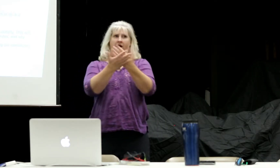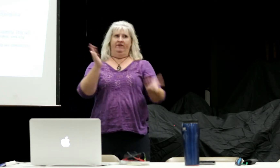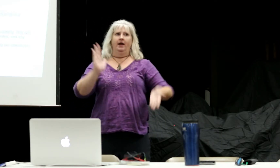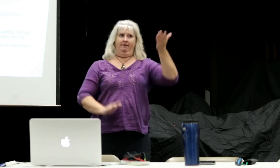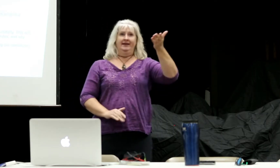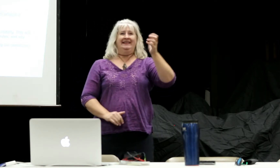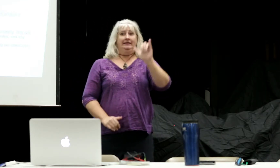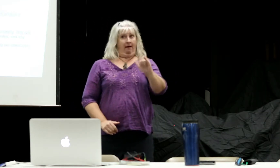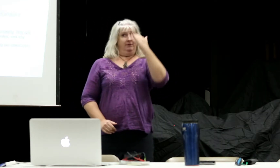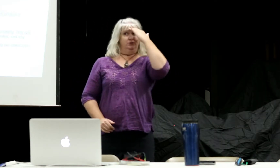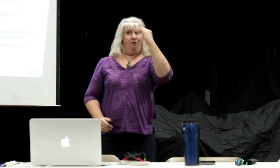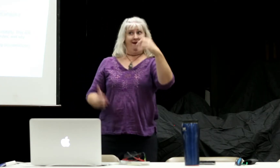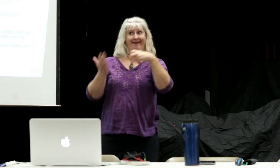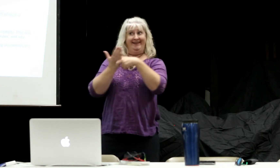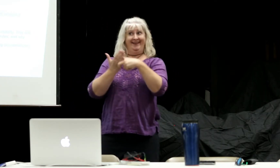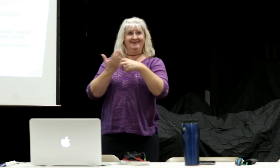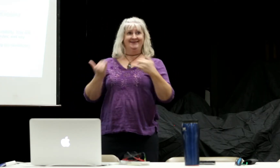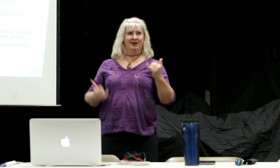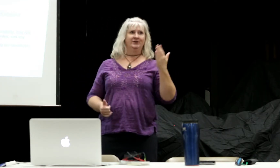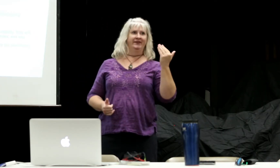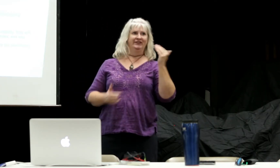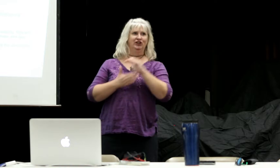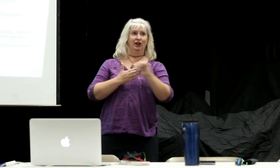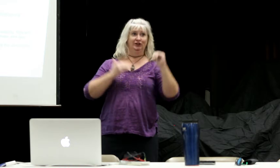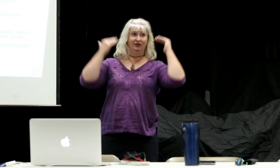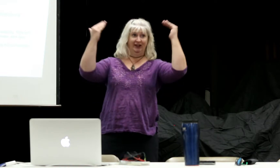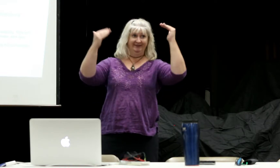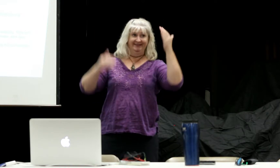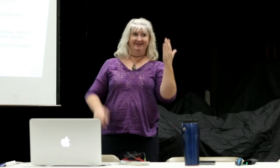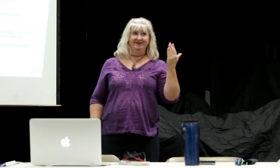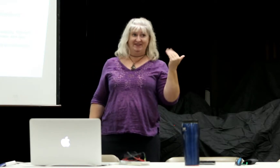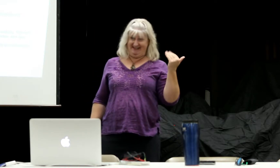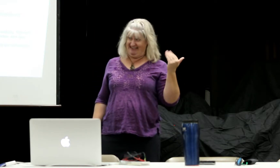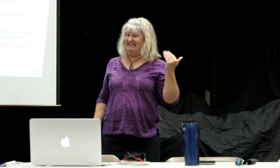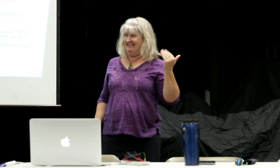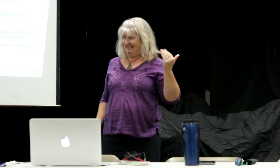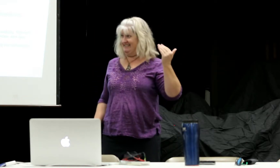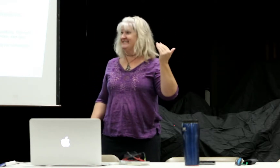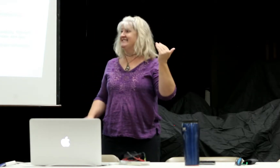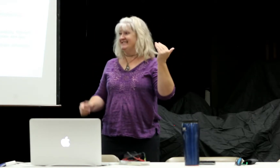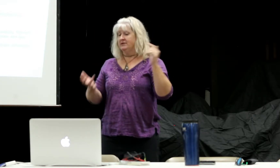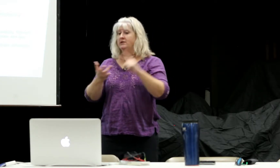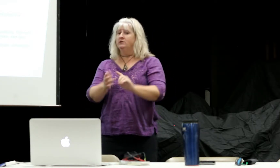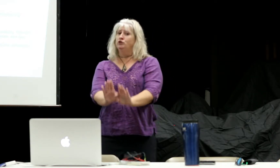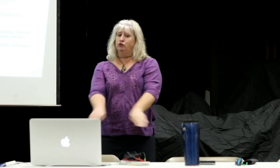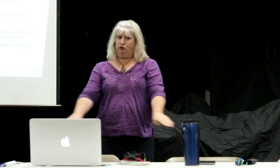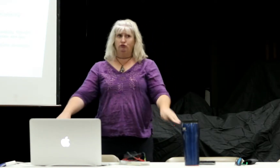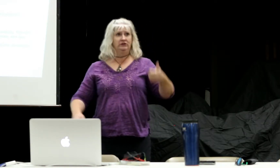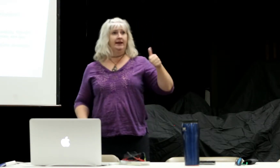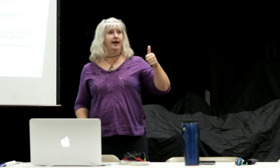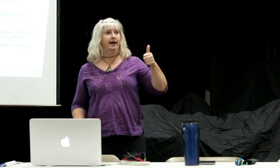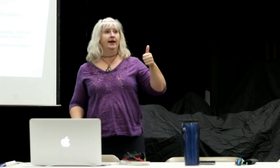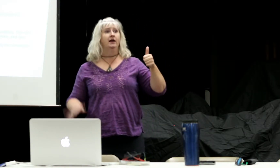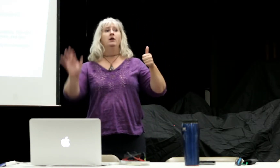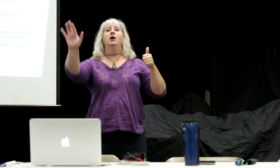increased, and so everything has gone up, and that's why tickets are now going to be $15 for adults and